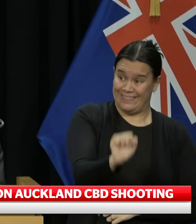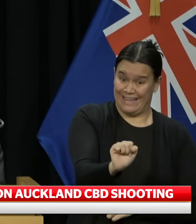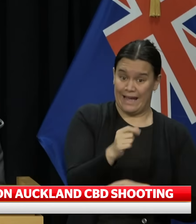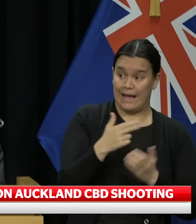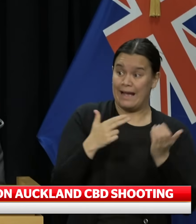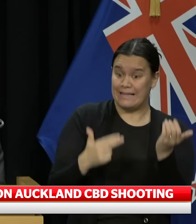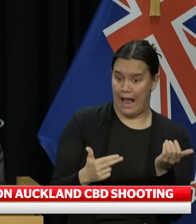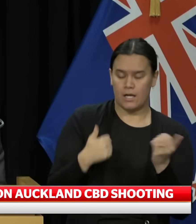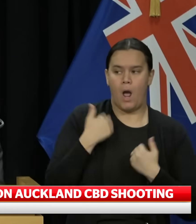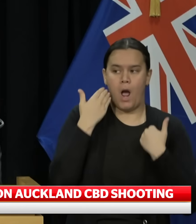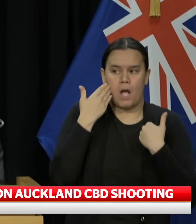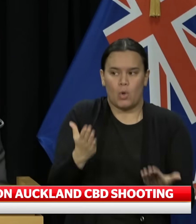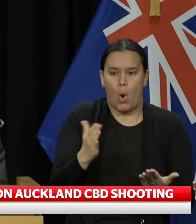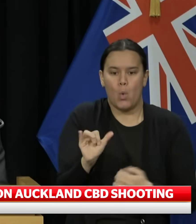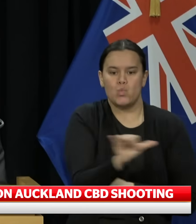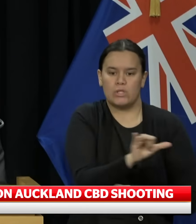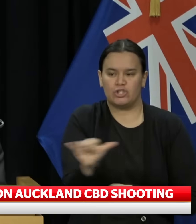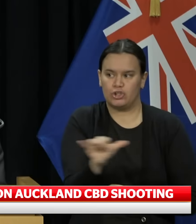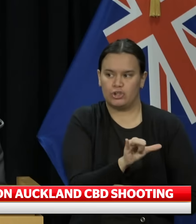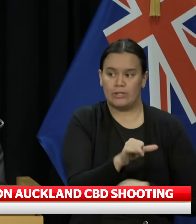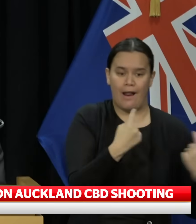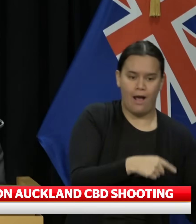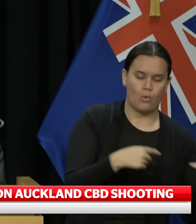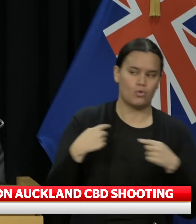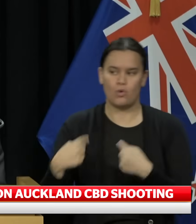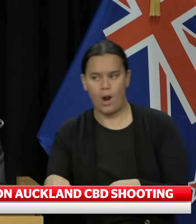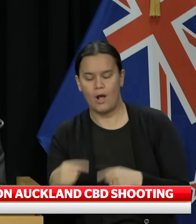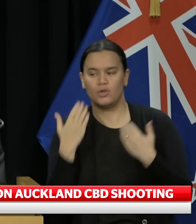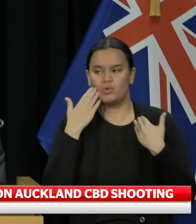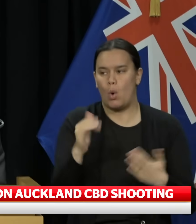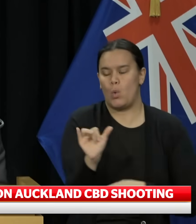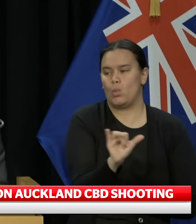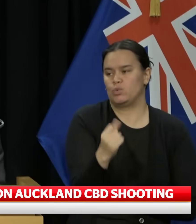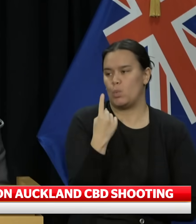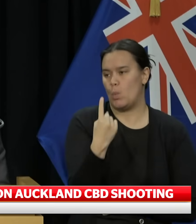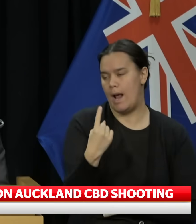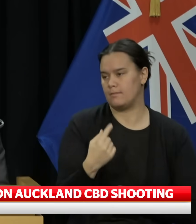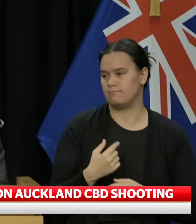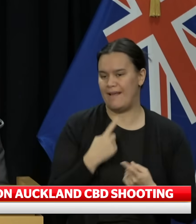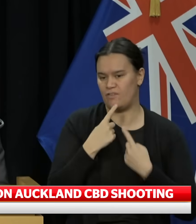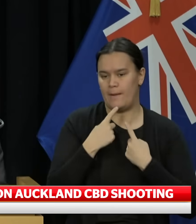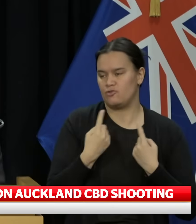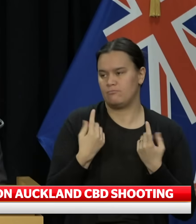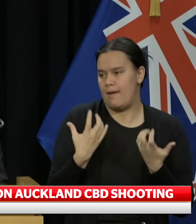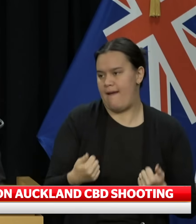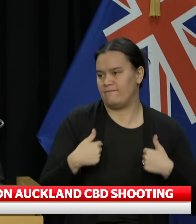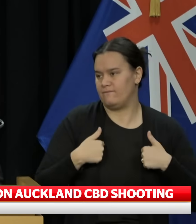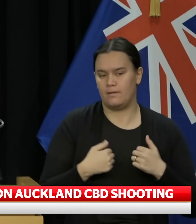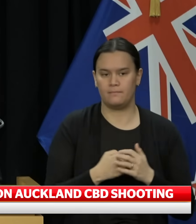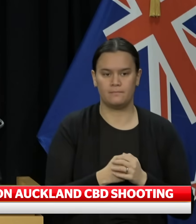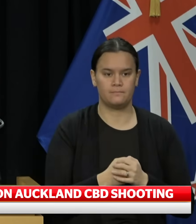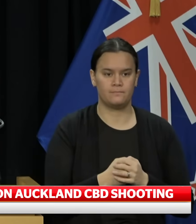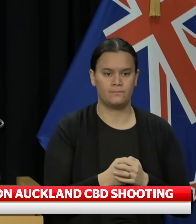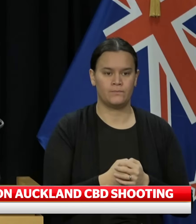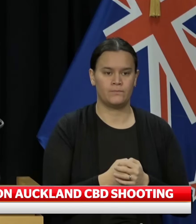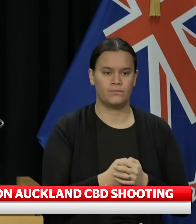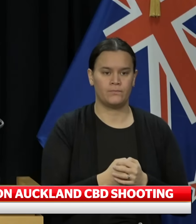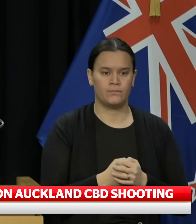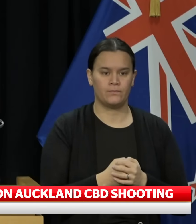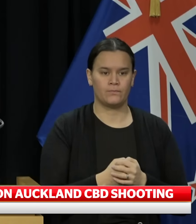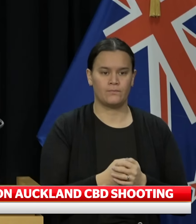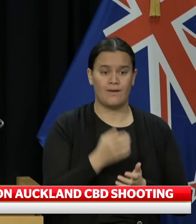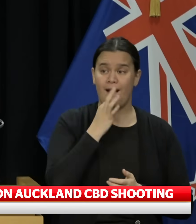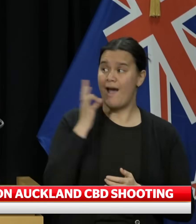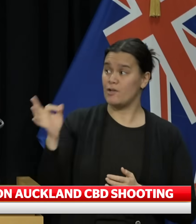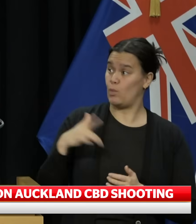the firearm in question falls into that category or into the category of one of the banned weapons. I haven't got that information. Be further look